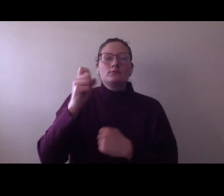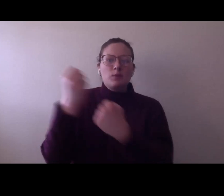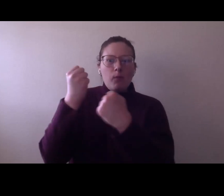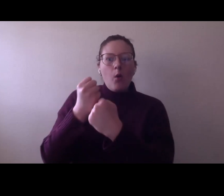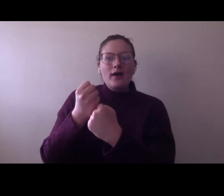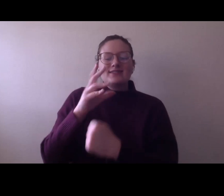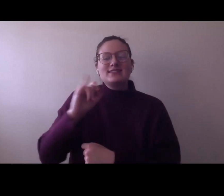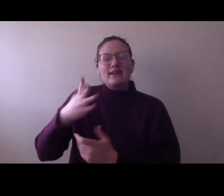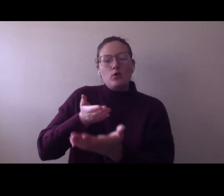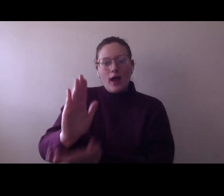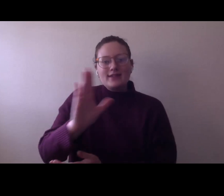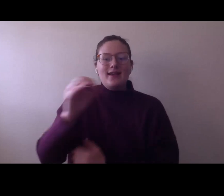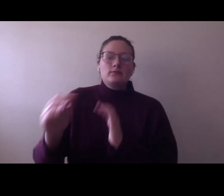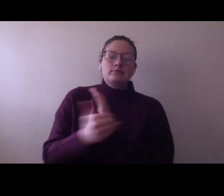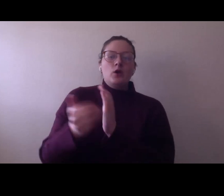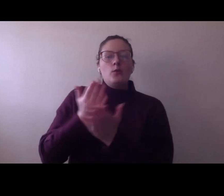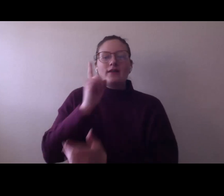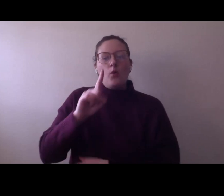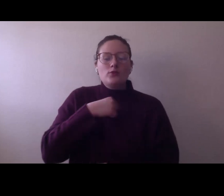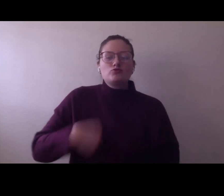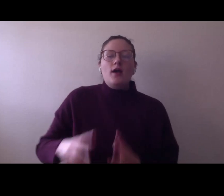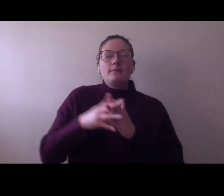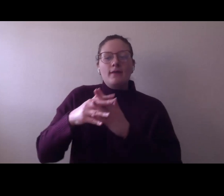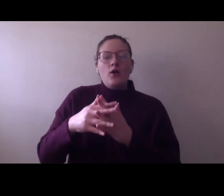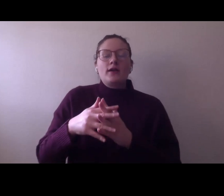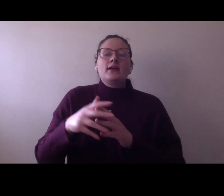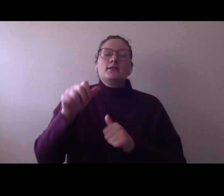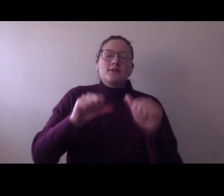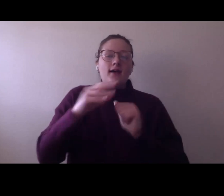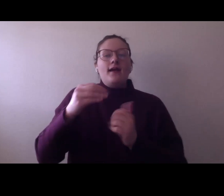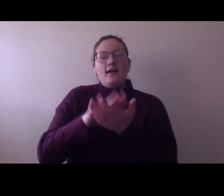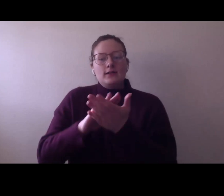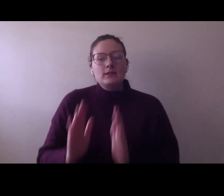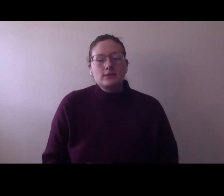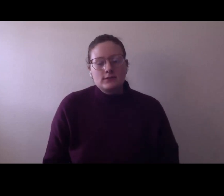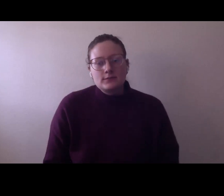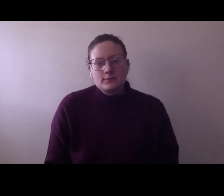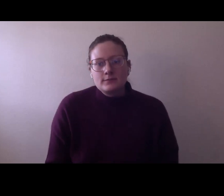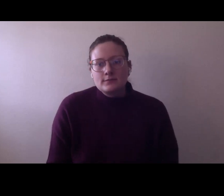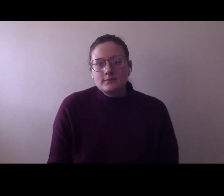of Chinese American scientists and academics.